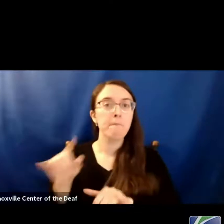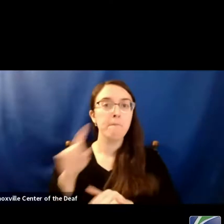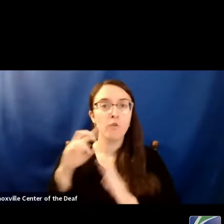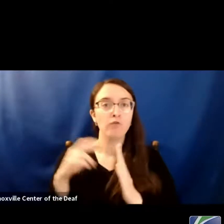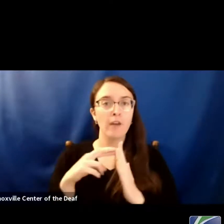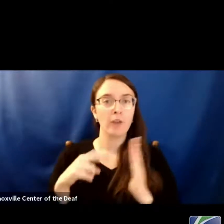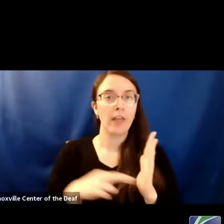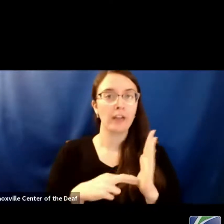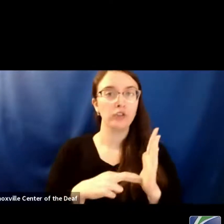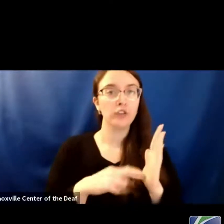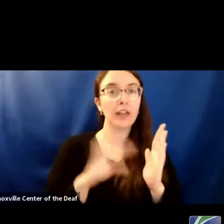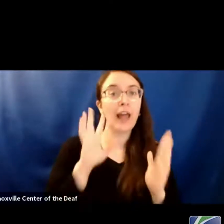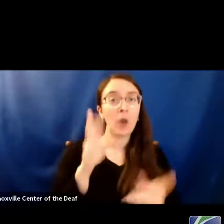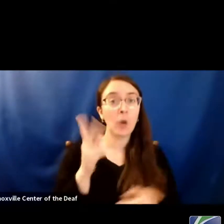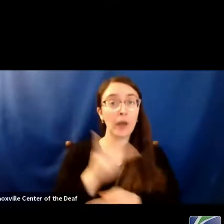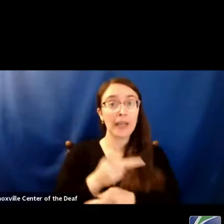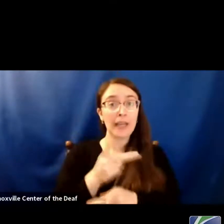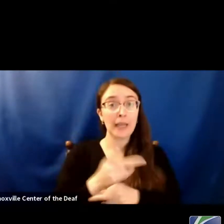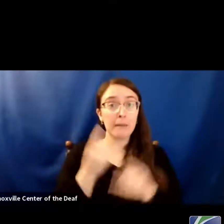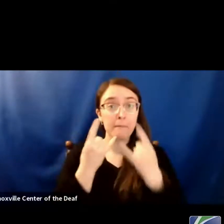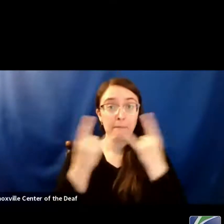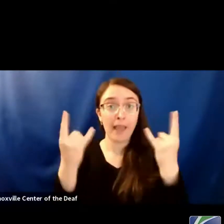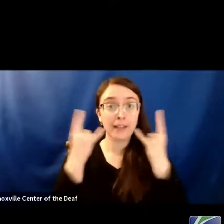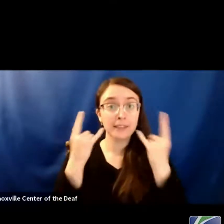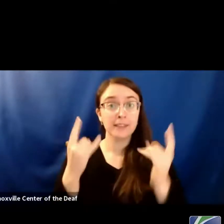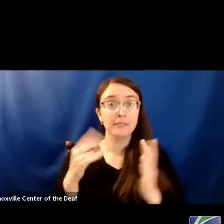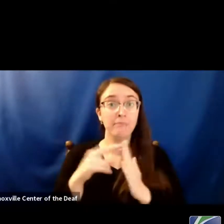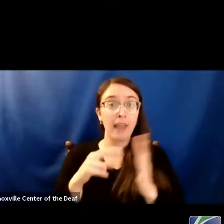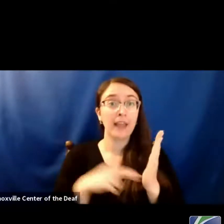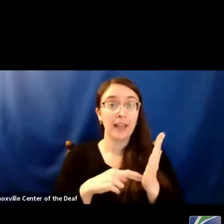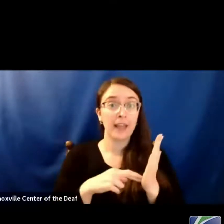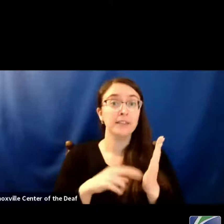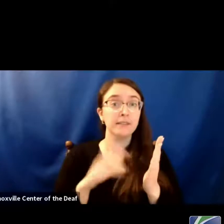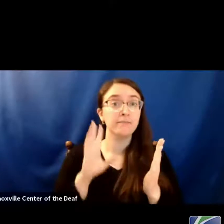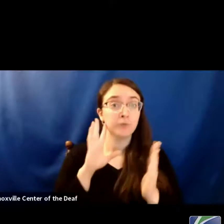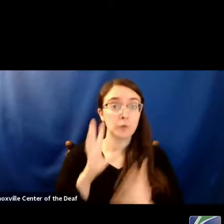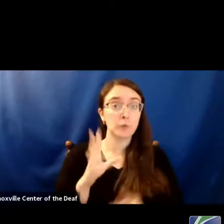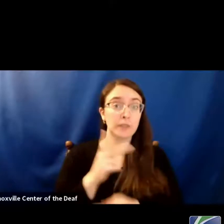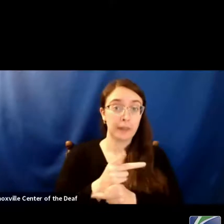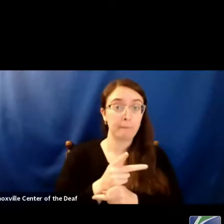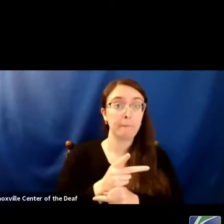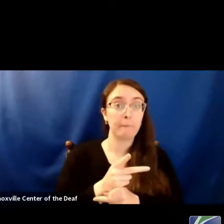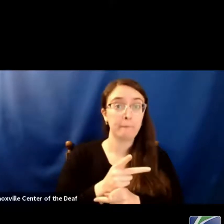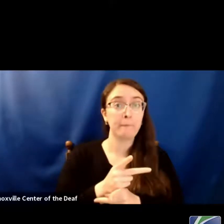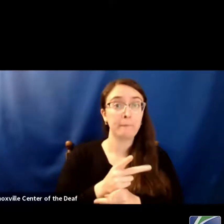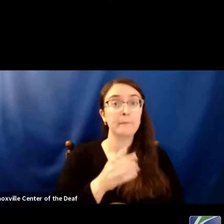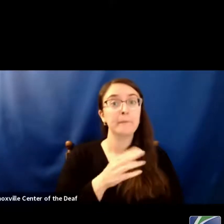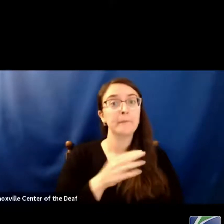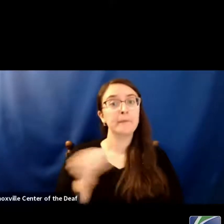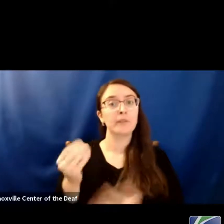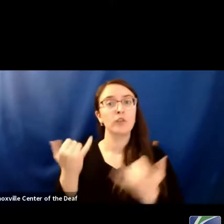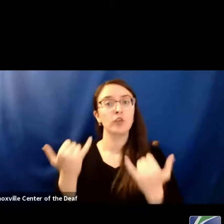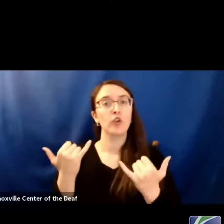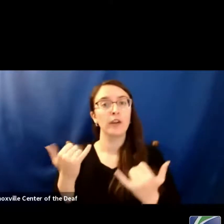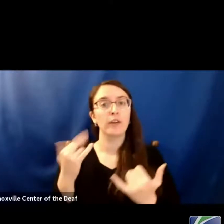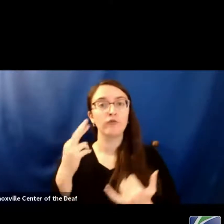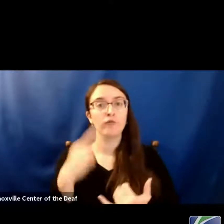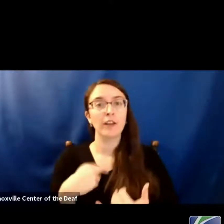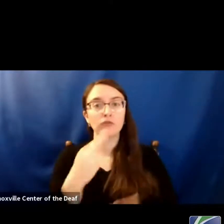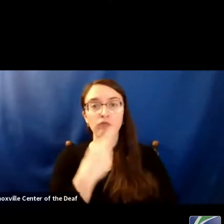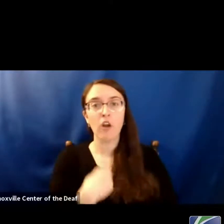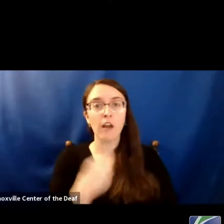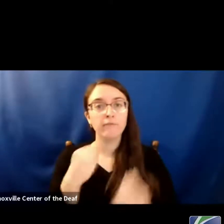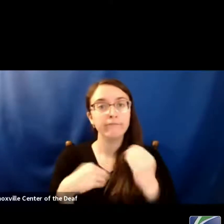keeping the mask mandate in place as is, and probably keeping the current restaurant limitations in